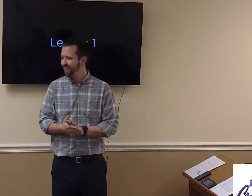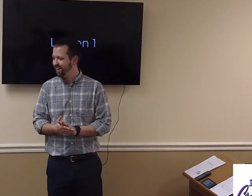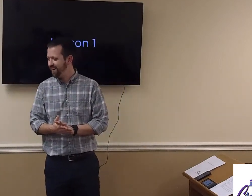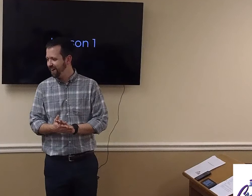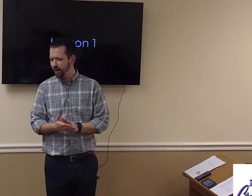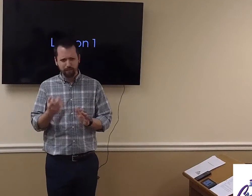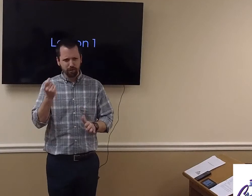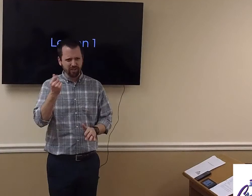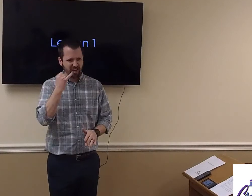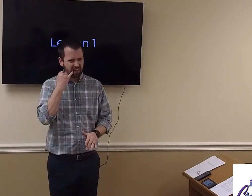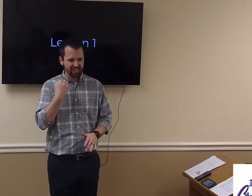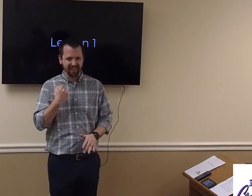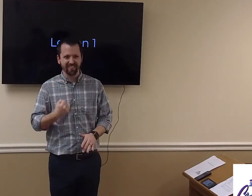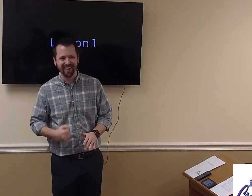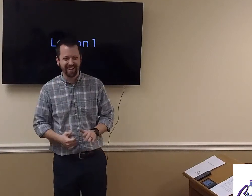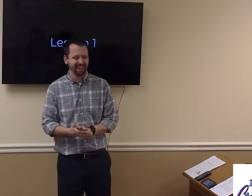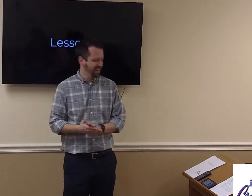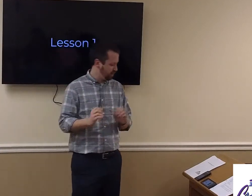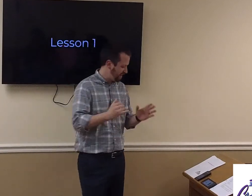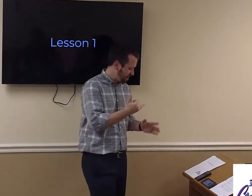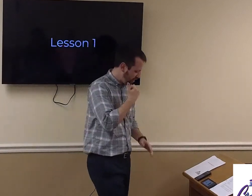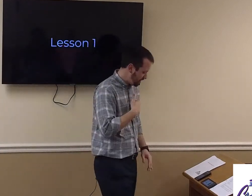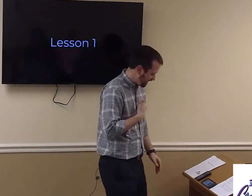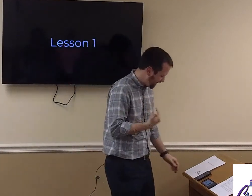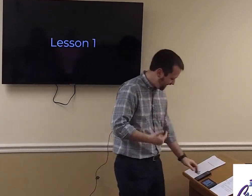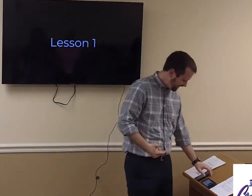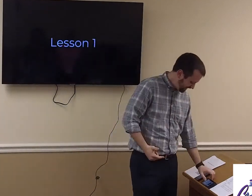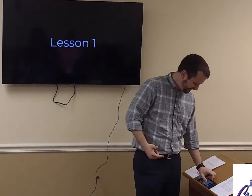Here. I'm a little bit jealous. Nobody's calling me.